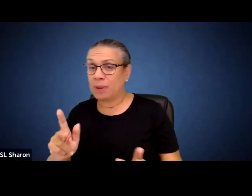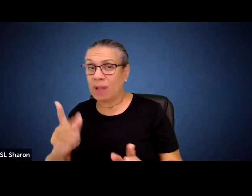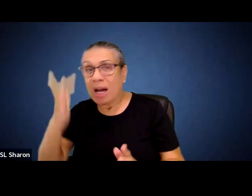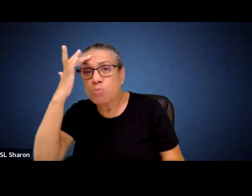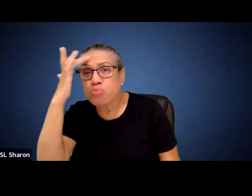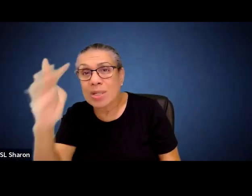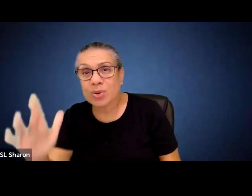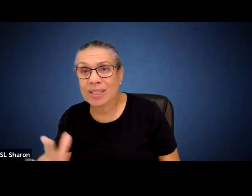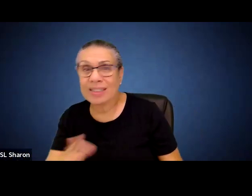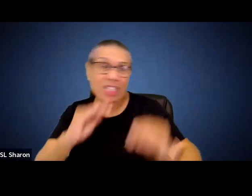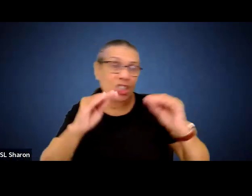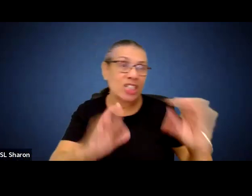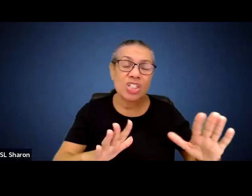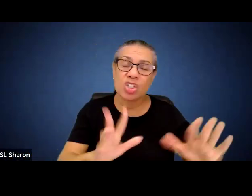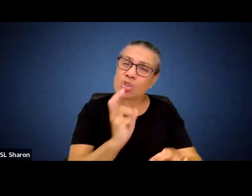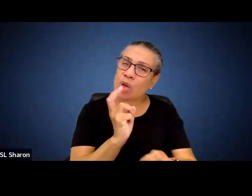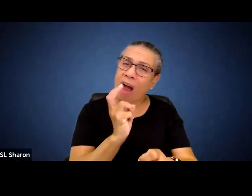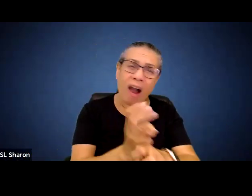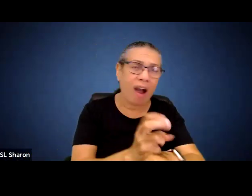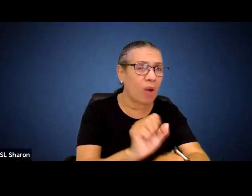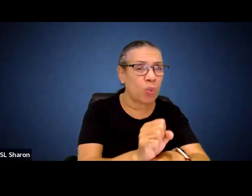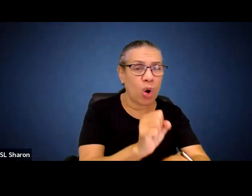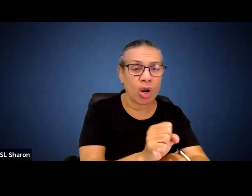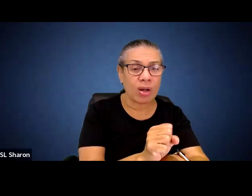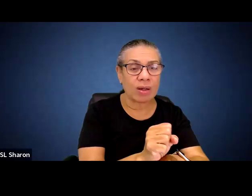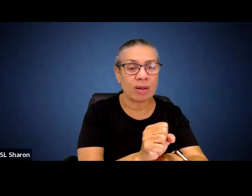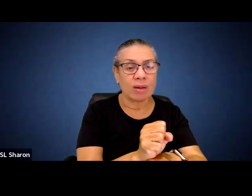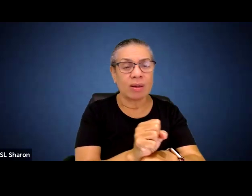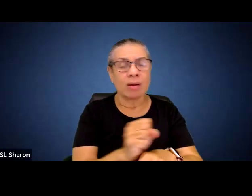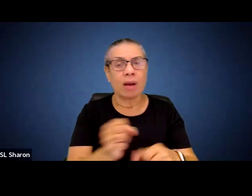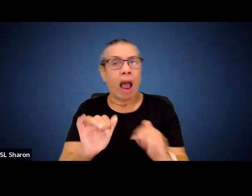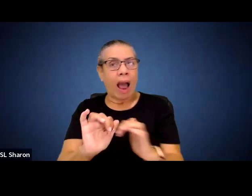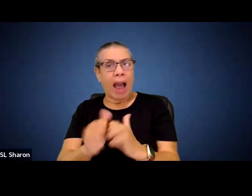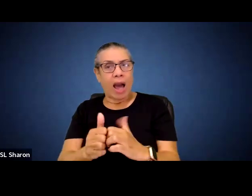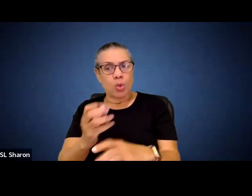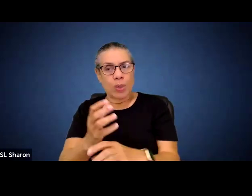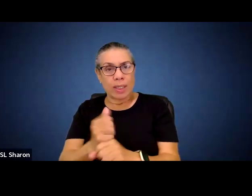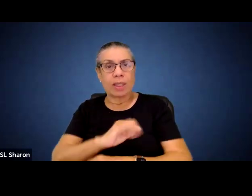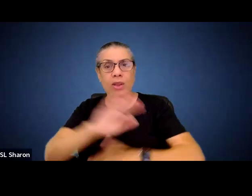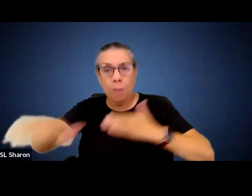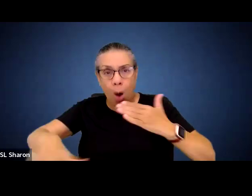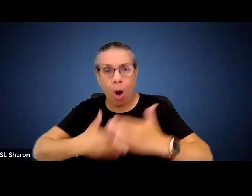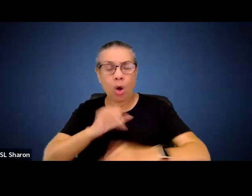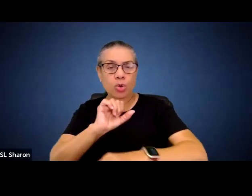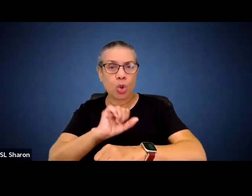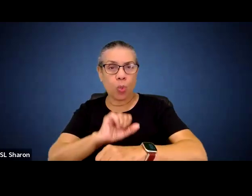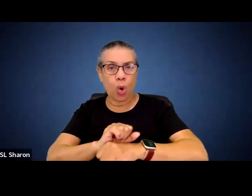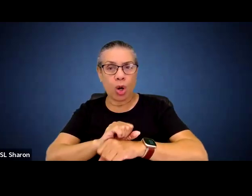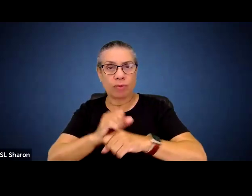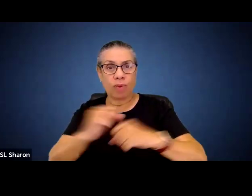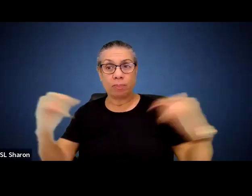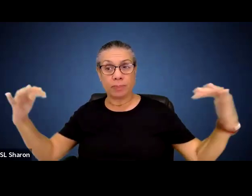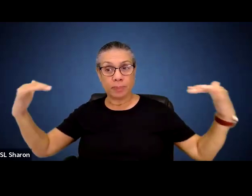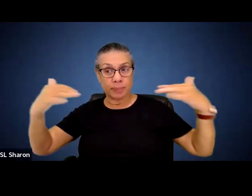know we have brilliant children. We know we have hardworking adults. So how do we get them to collectively work towards one singular